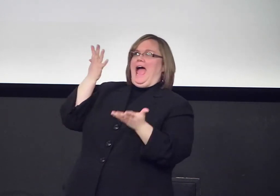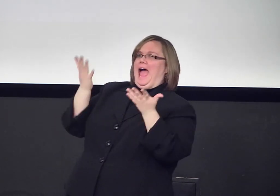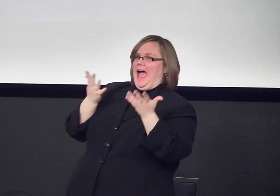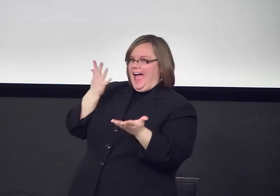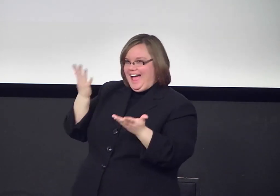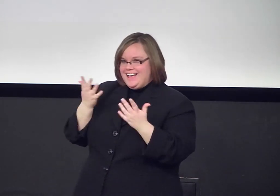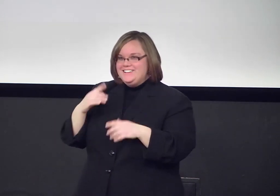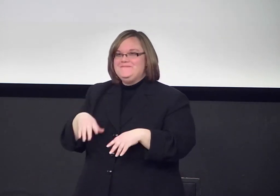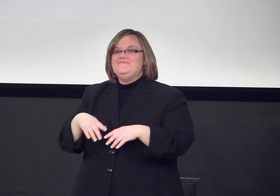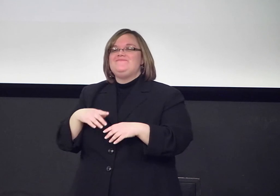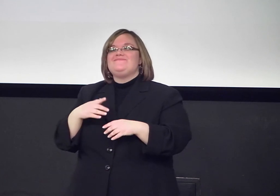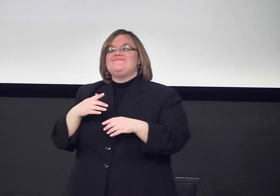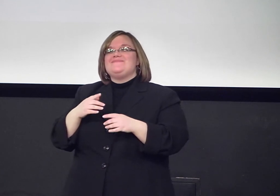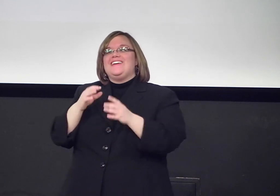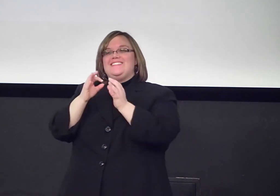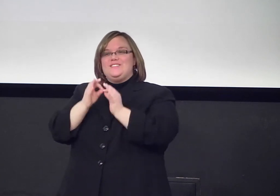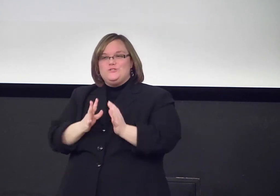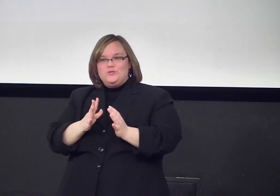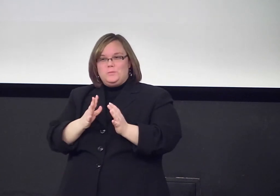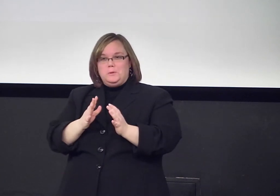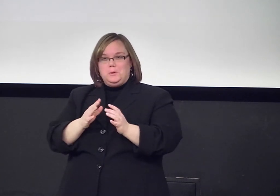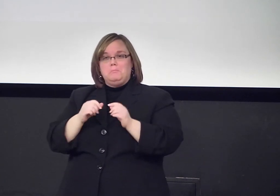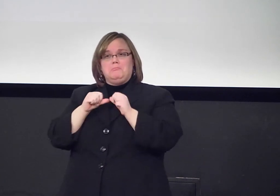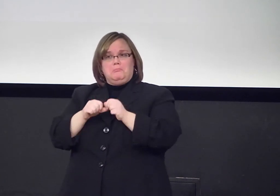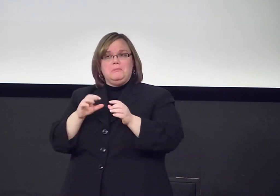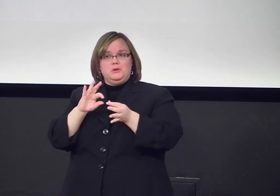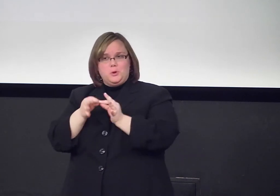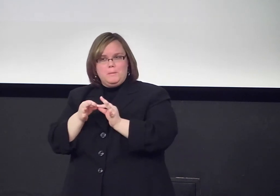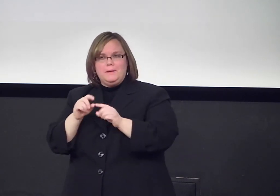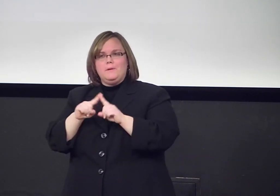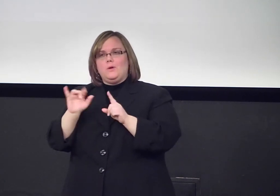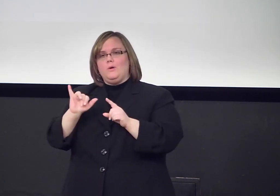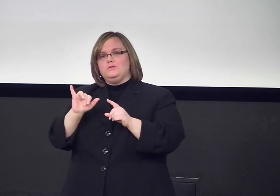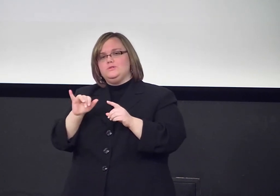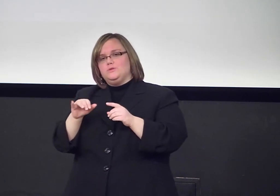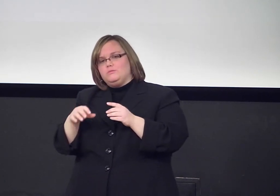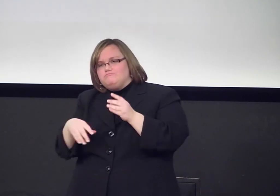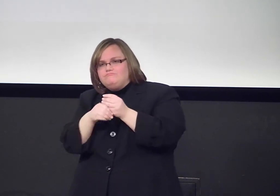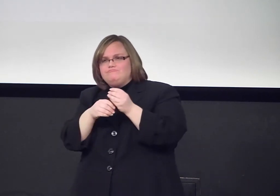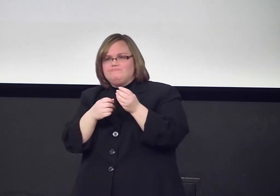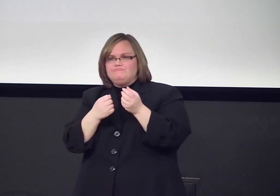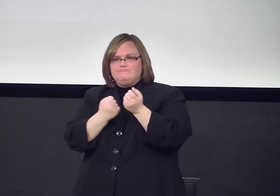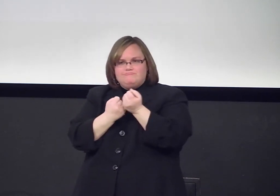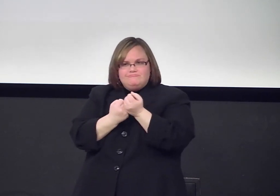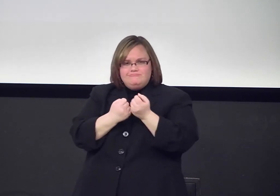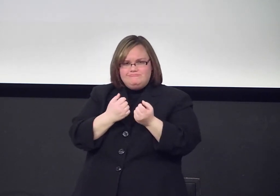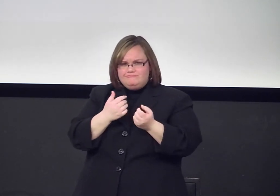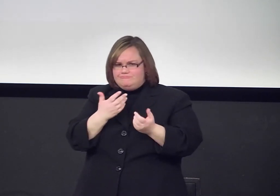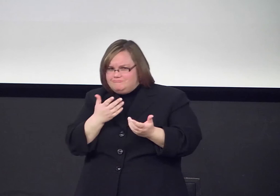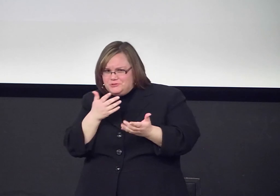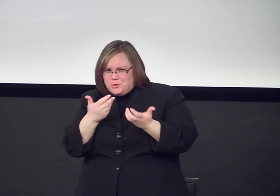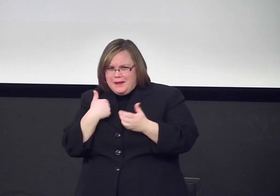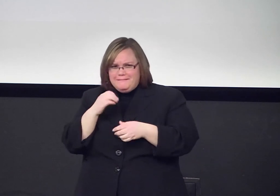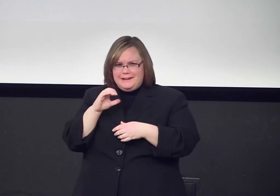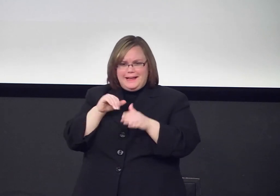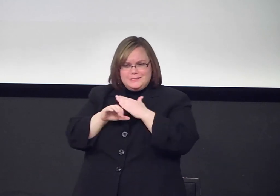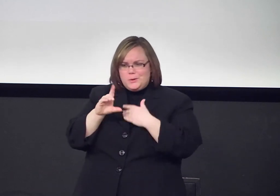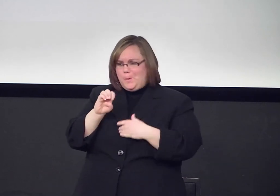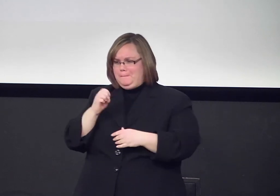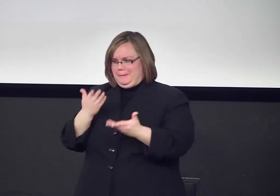interpreted the request for an access code, and the deaf client didn't have it, but the interpreter